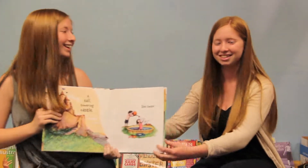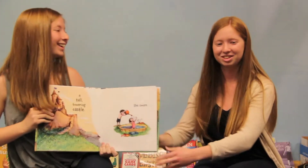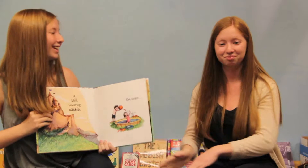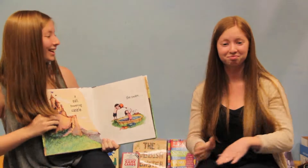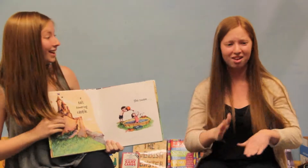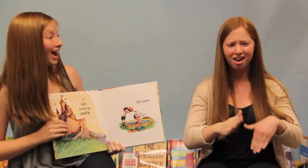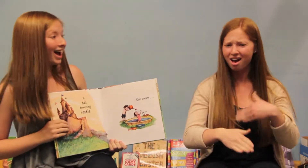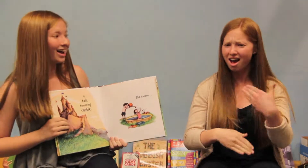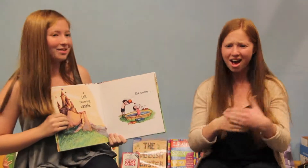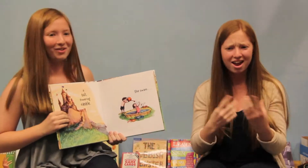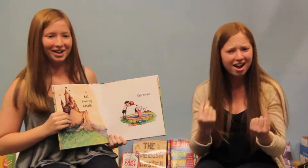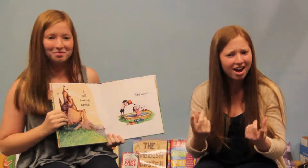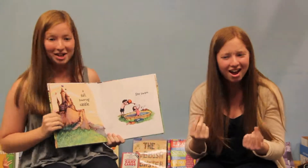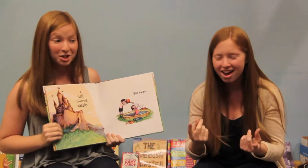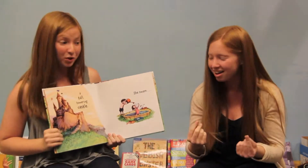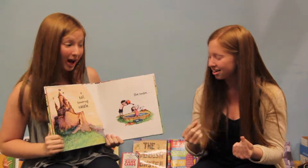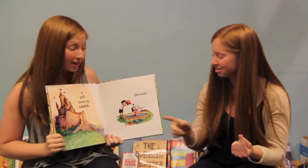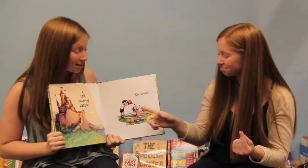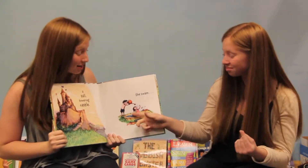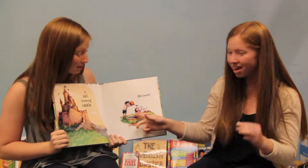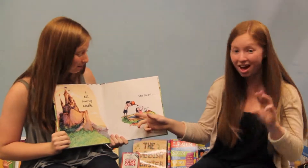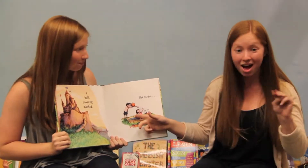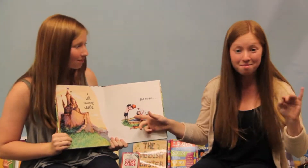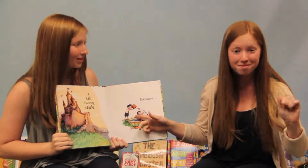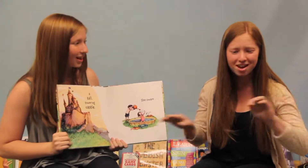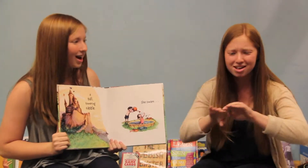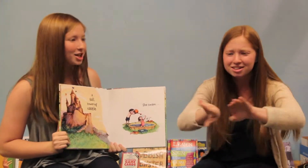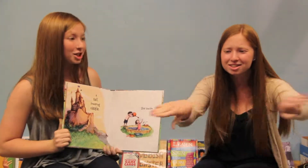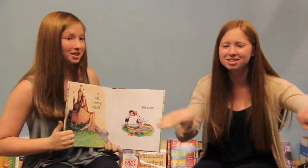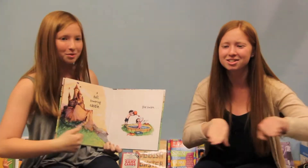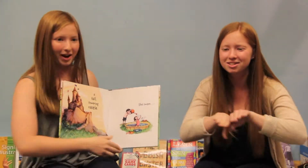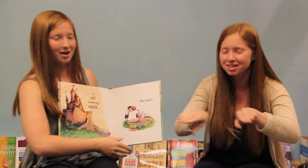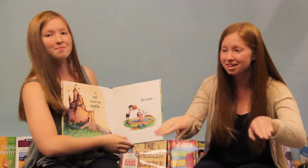And what did Mia do next? She swam.